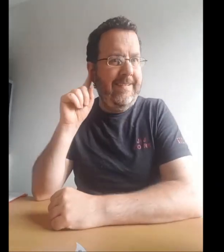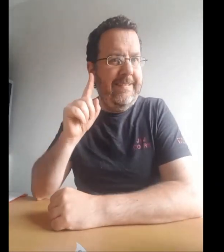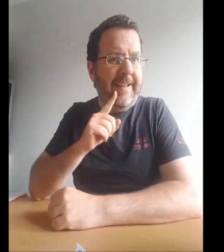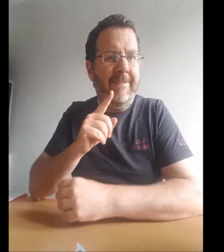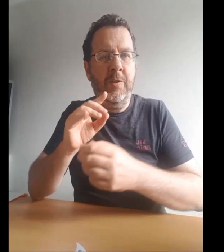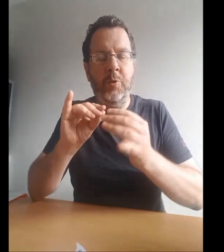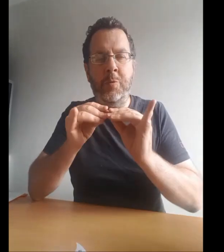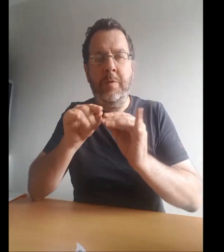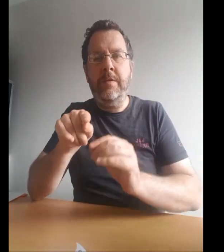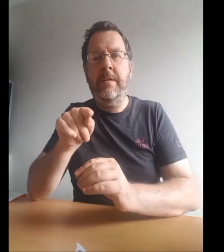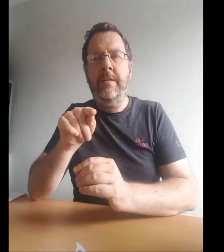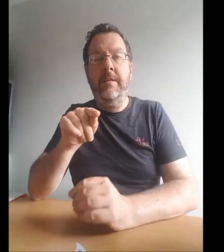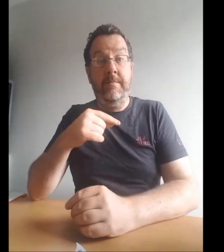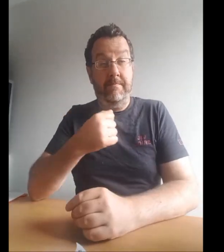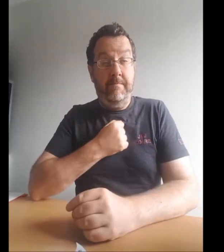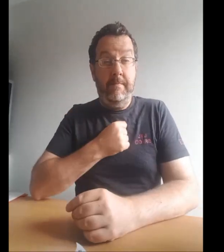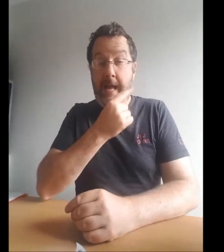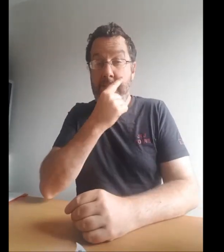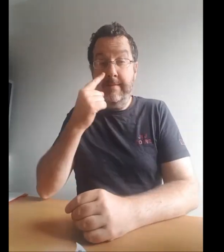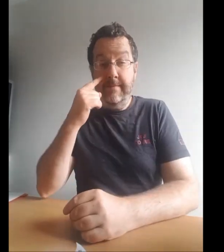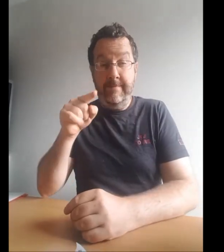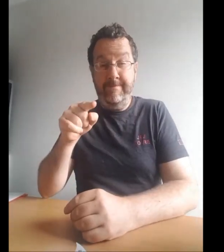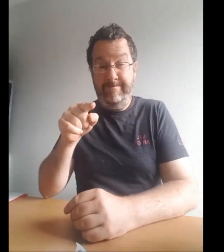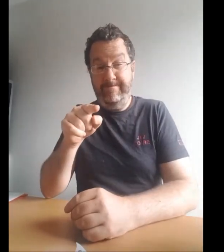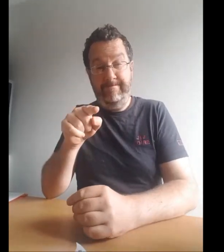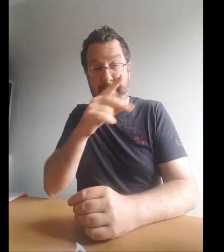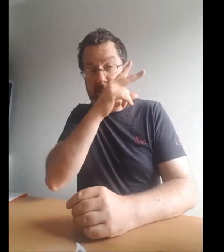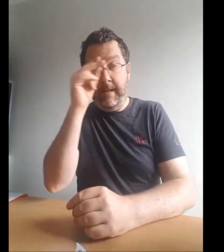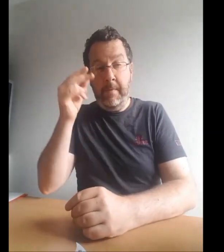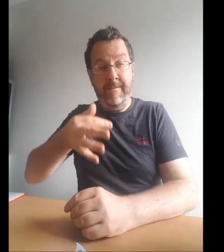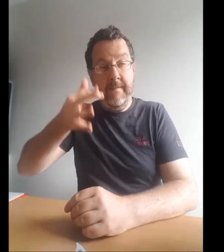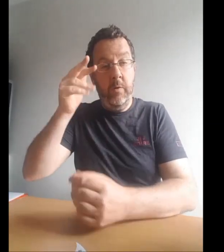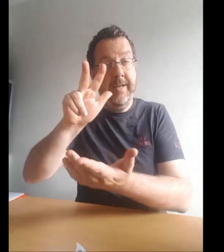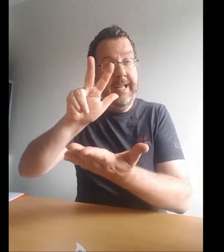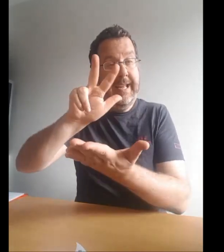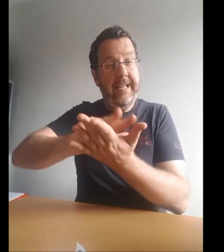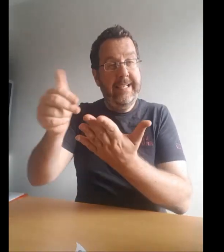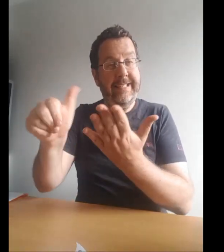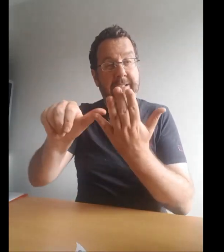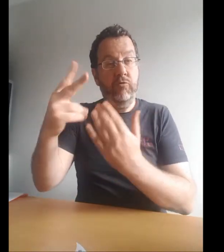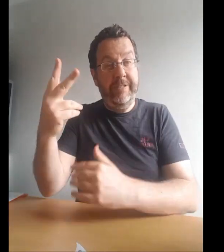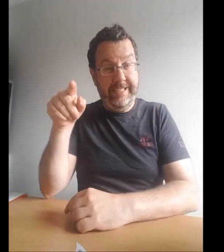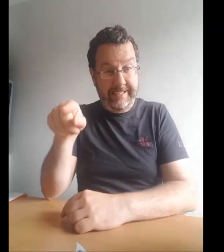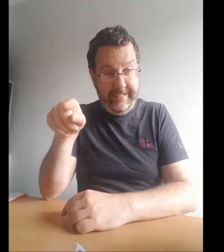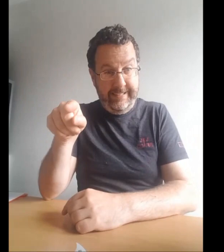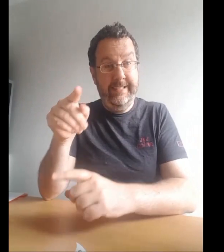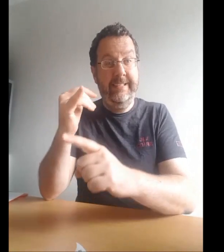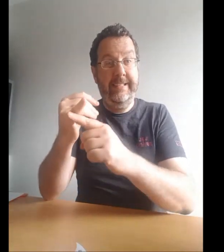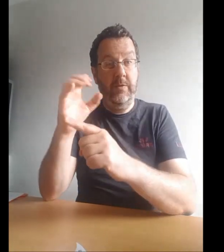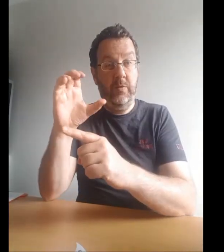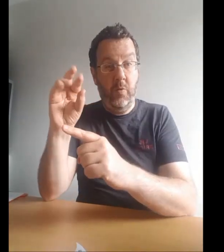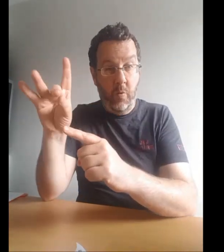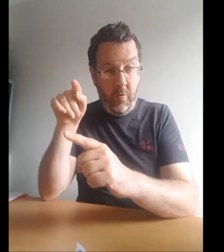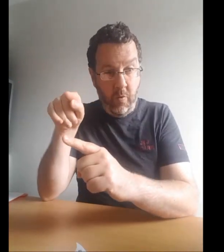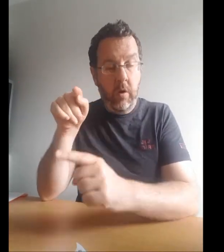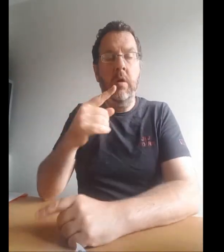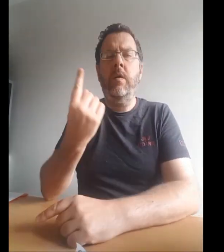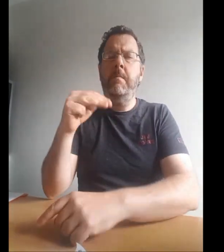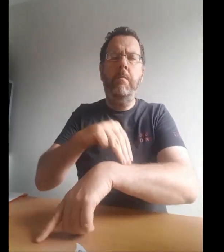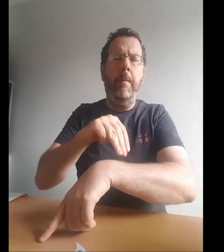again, back to the interesting topic of deaf interpreters. And I had found this 1863 case in Cork of what looked like a deaf interpreter. But the issue